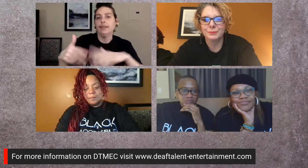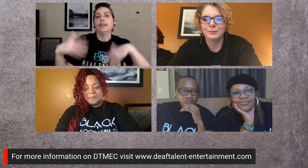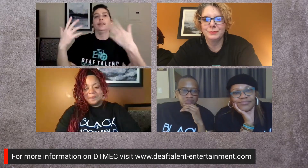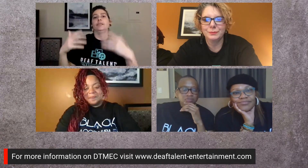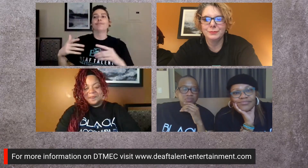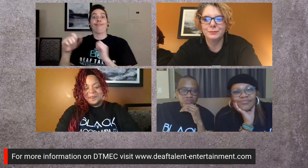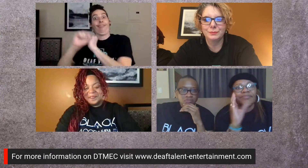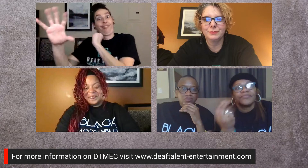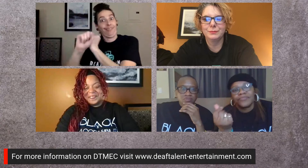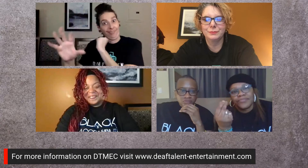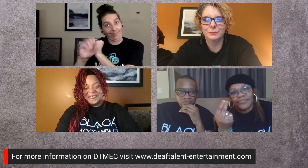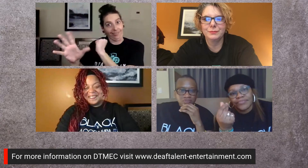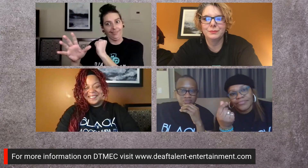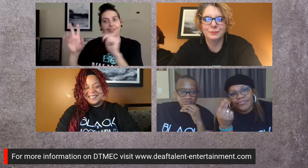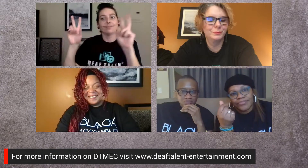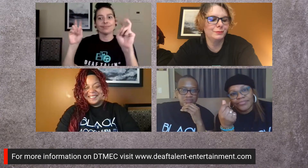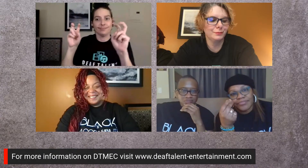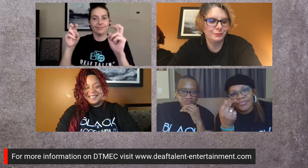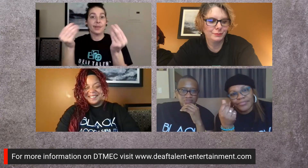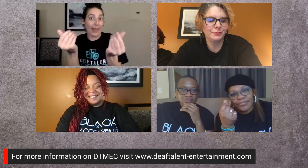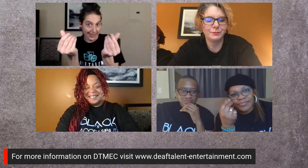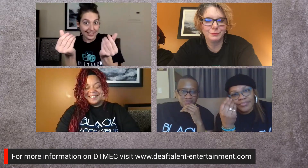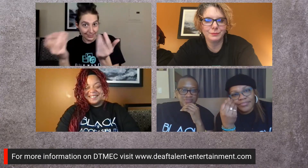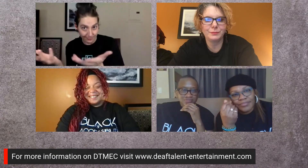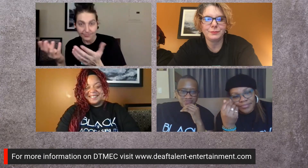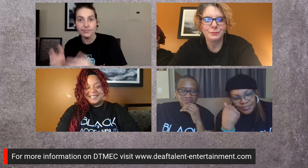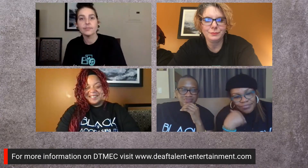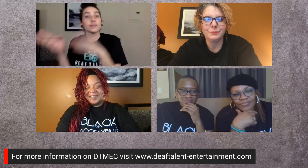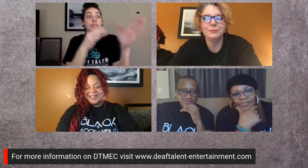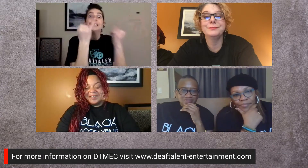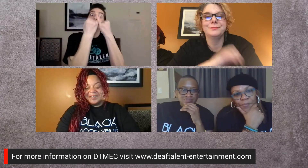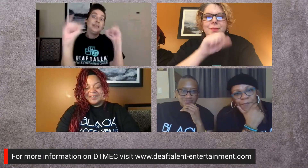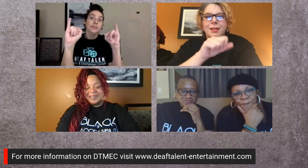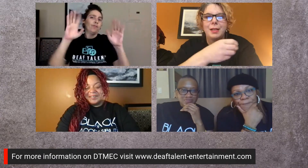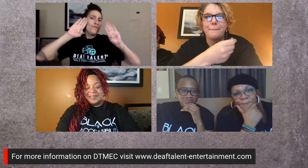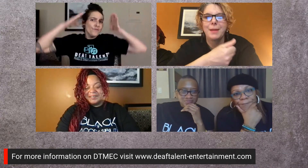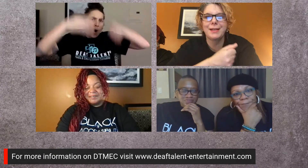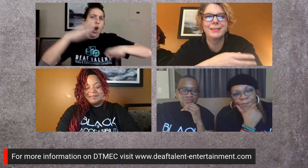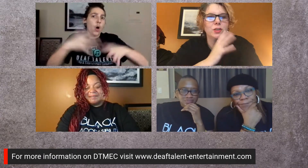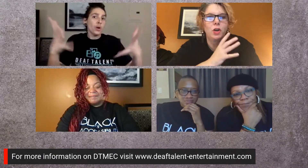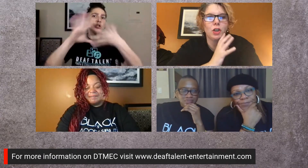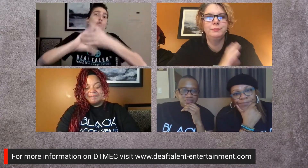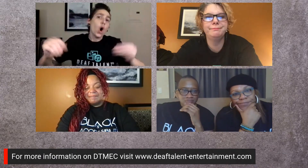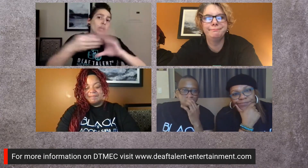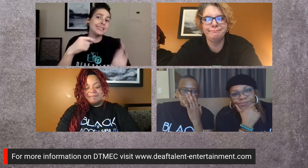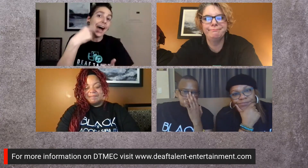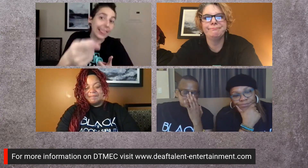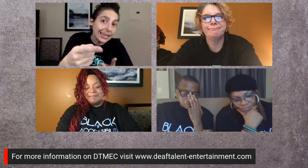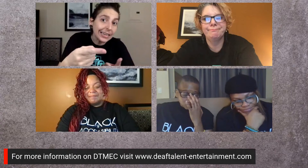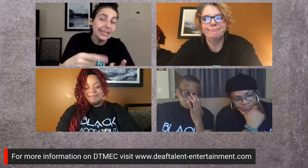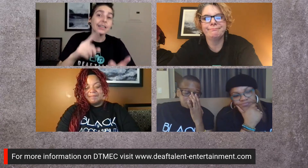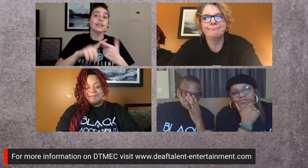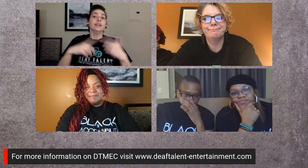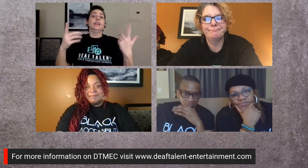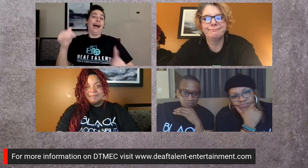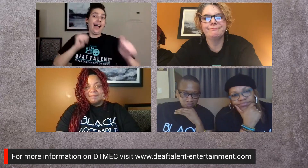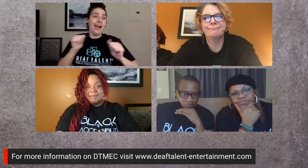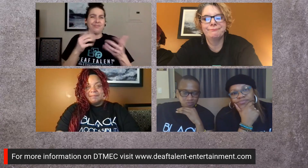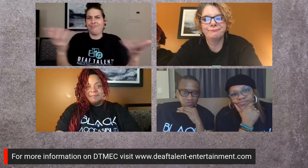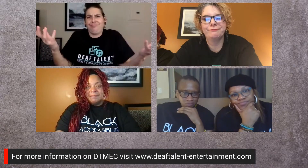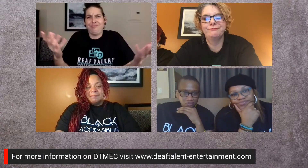more than Hollywood's. Hollywood kind of focuses on the brand name and the money, but independent films focuses